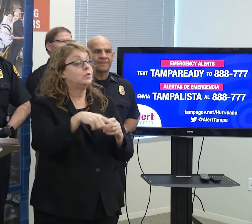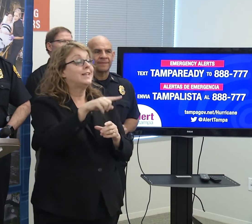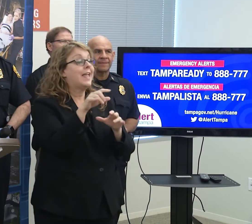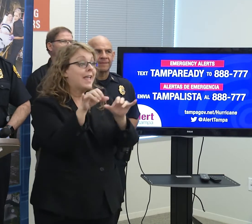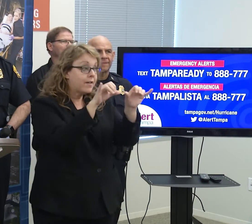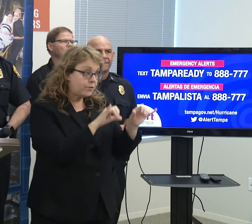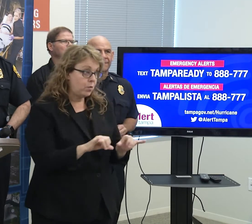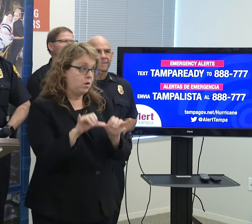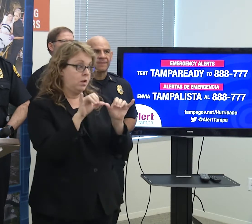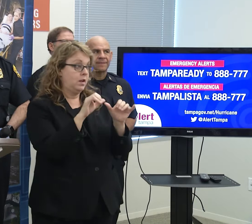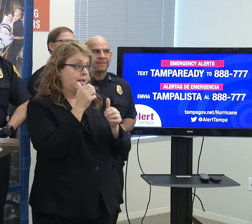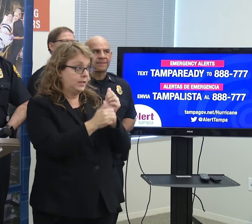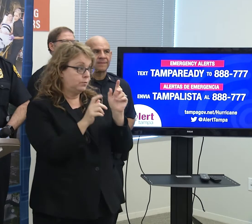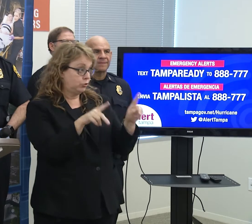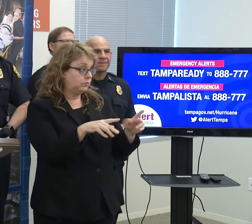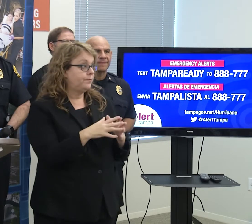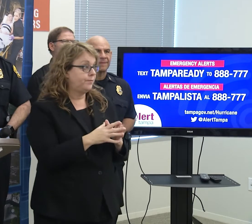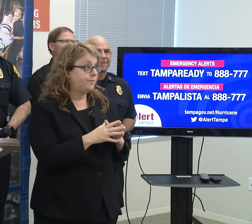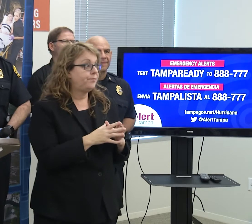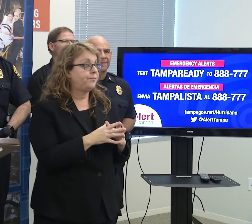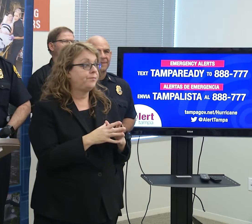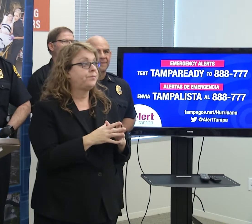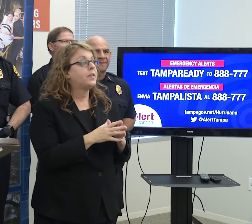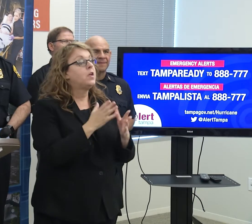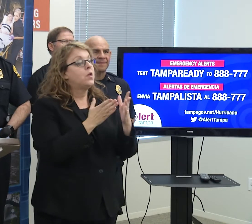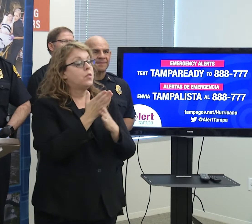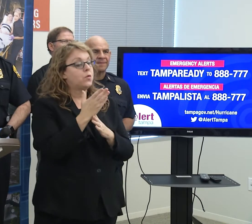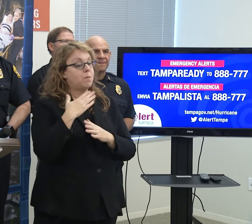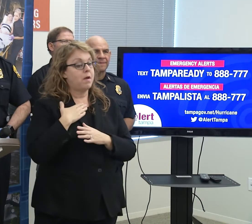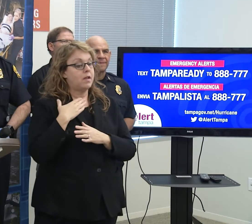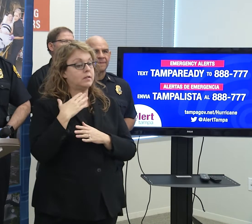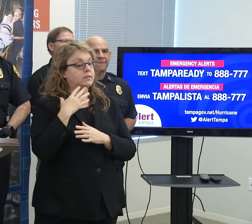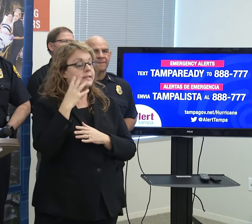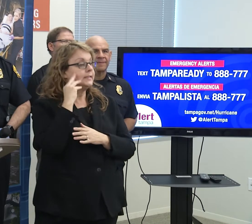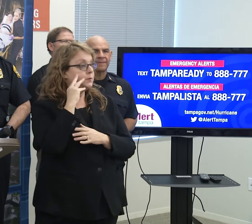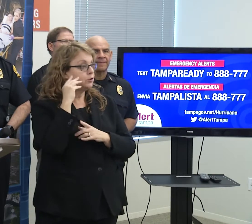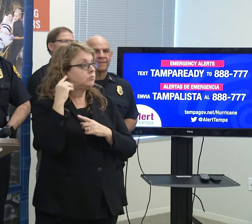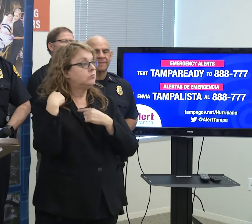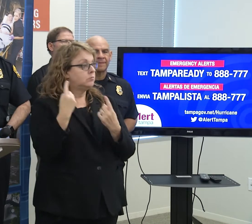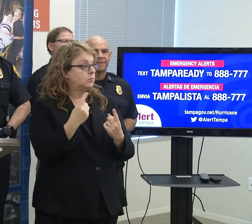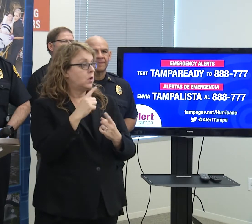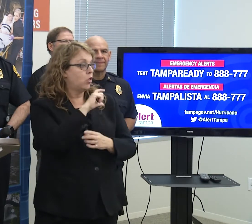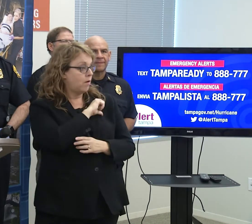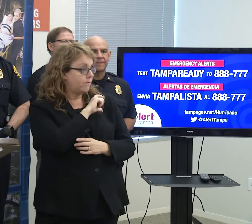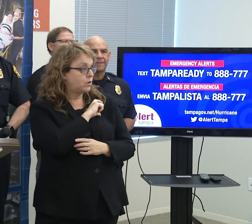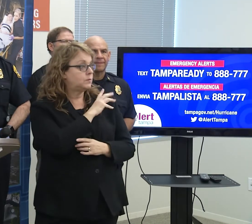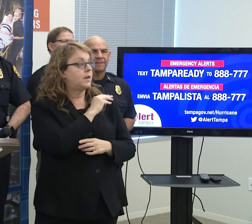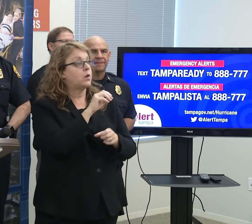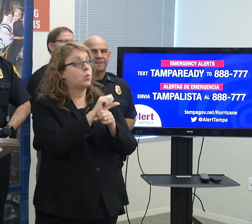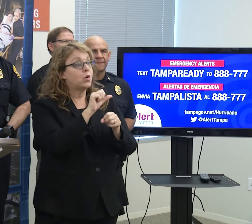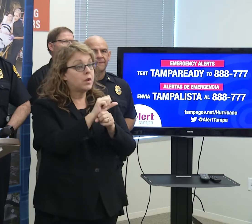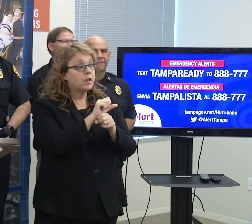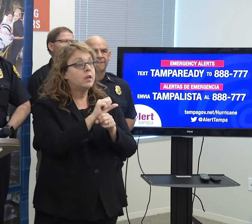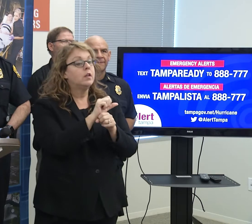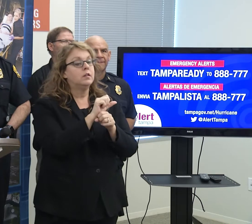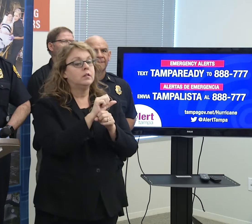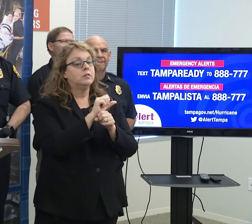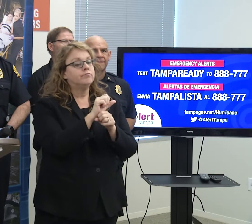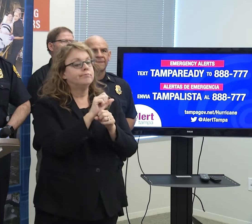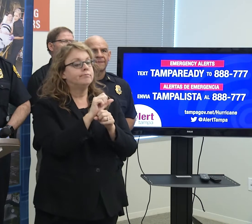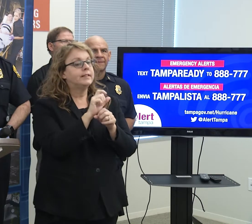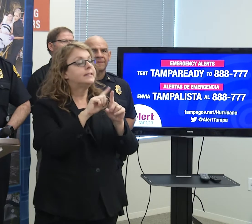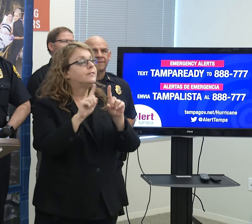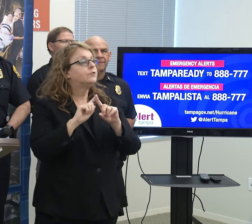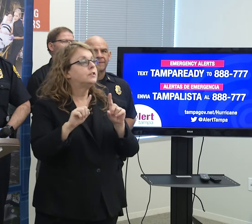every single citizen. Through my years in law enforcement and working a number of